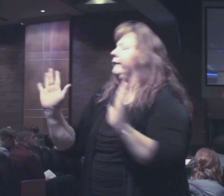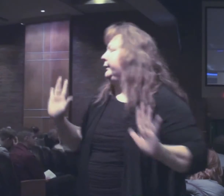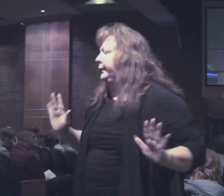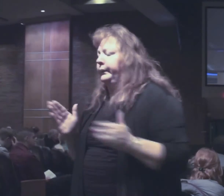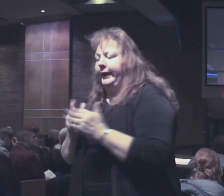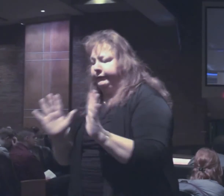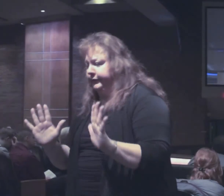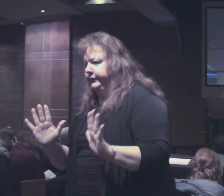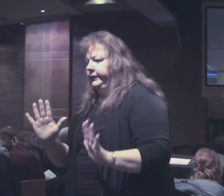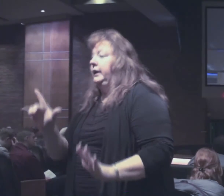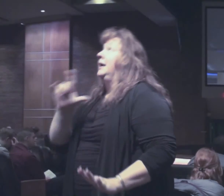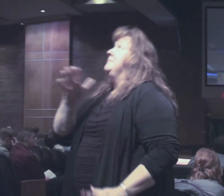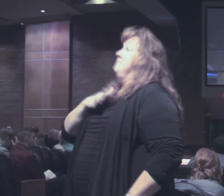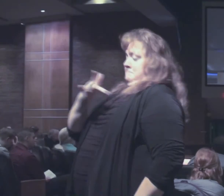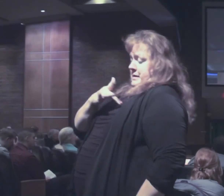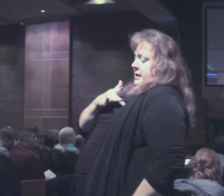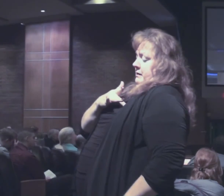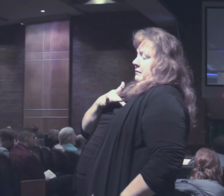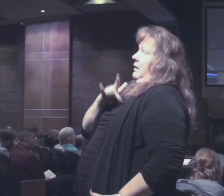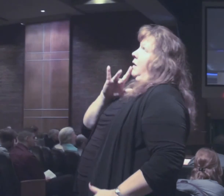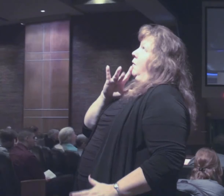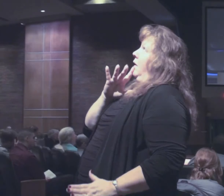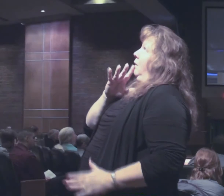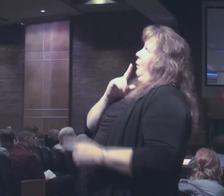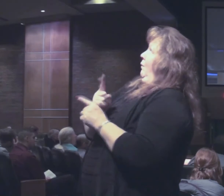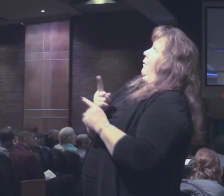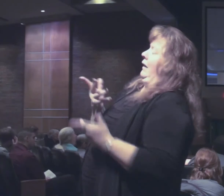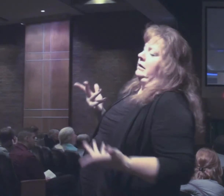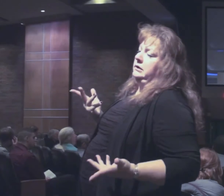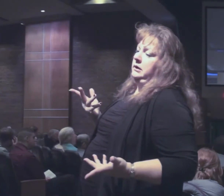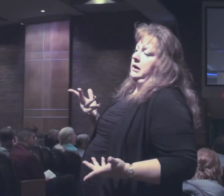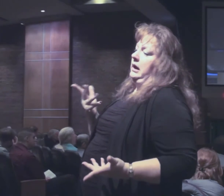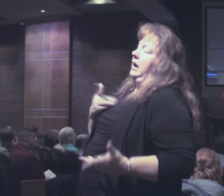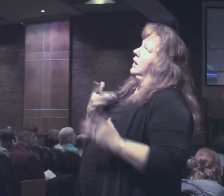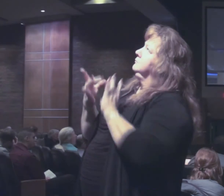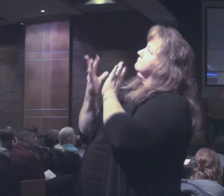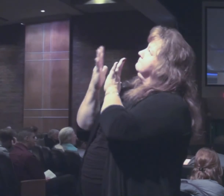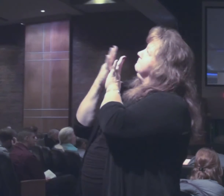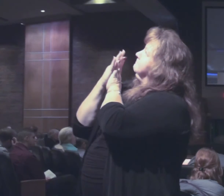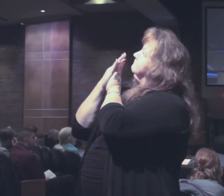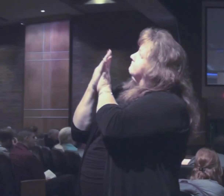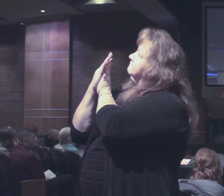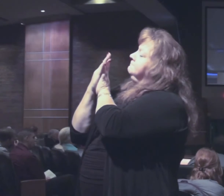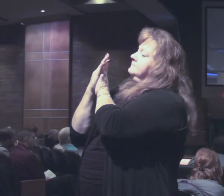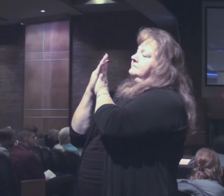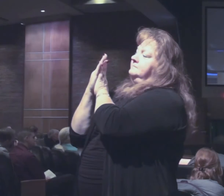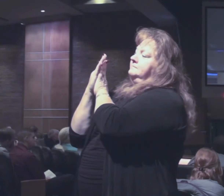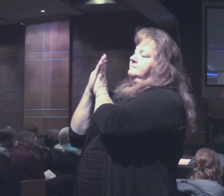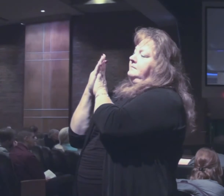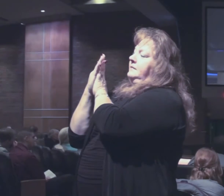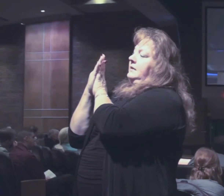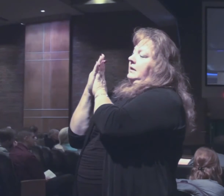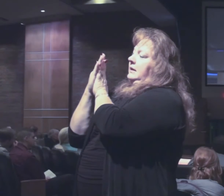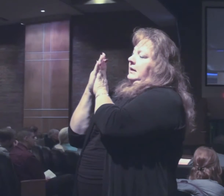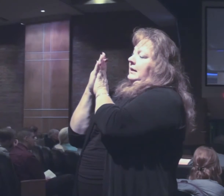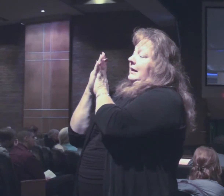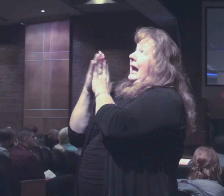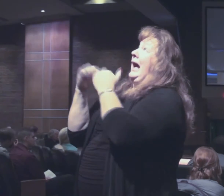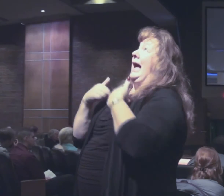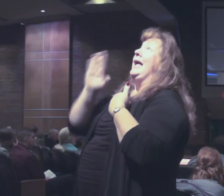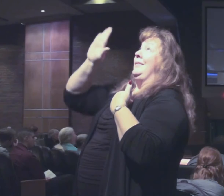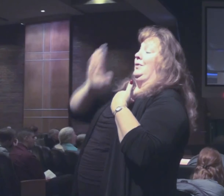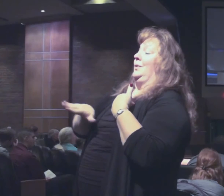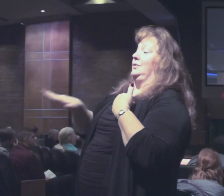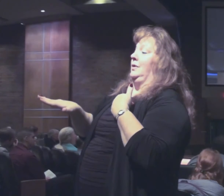what. Lord, I want my heart to be right. I belong to you. I am your